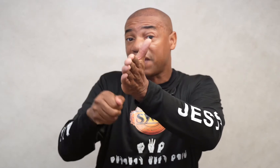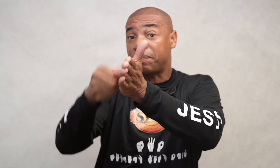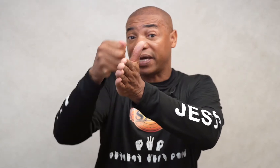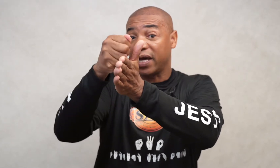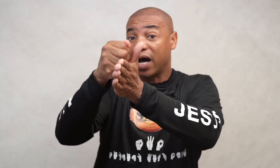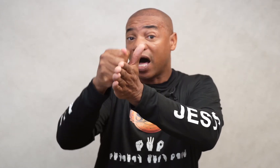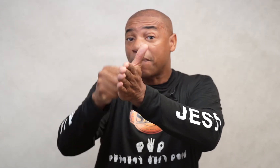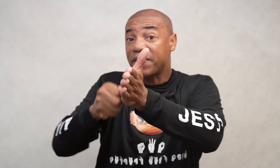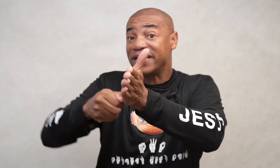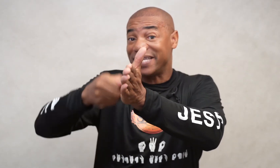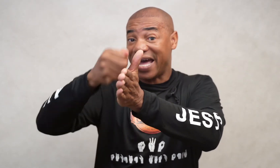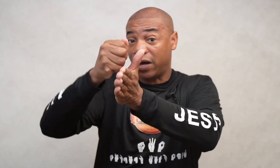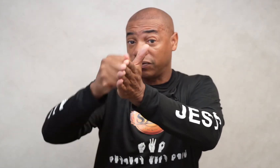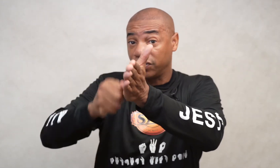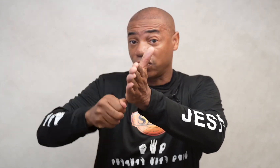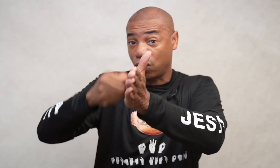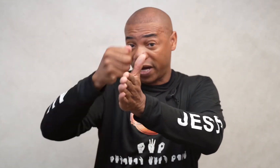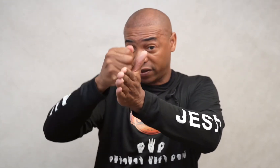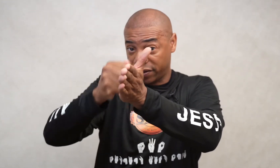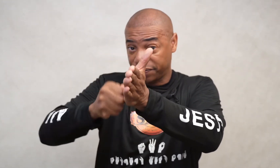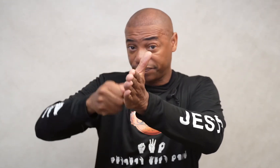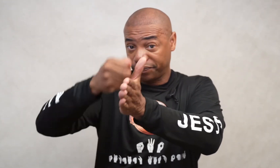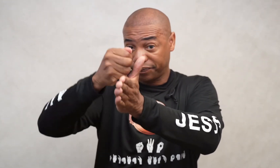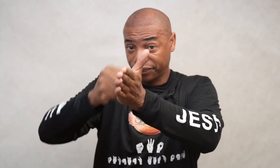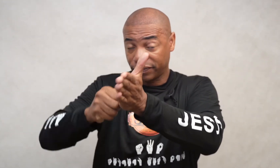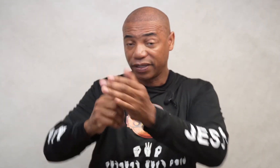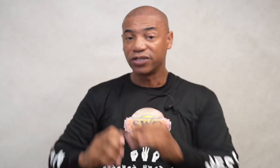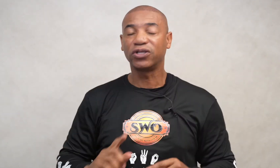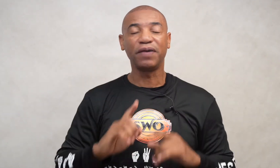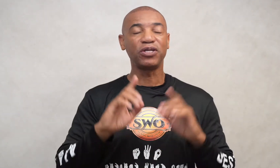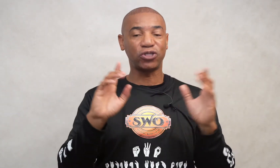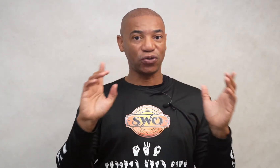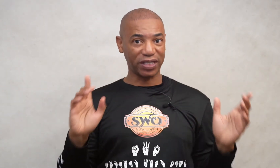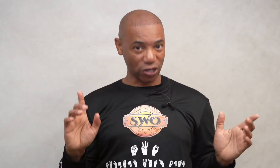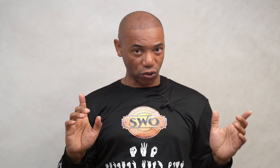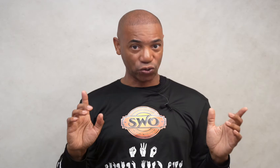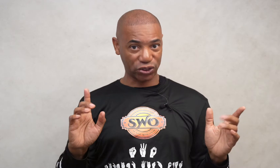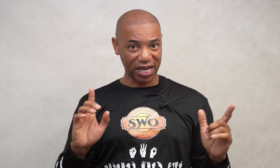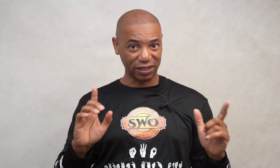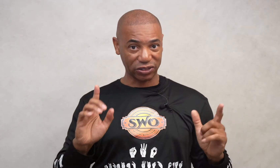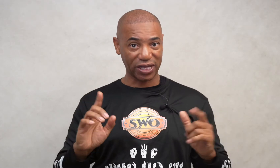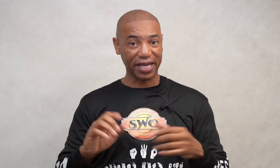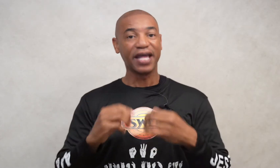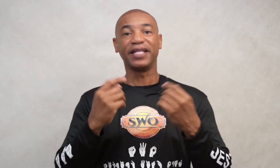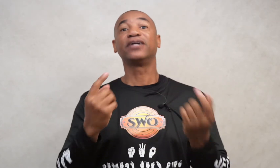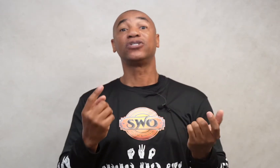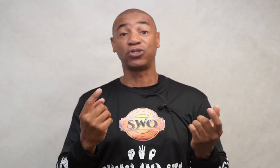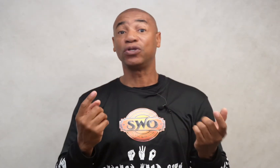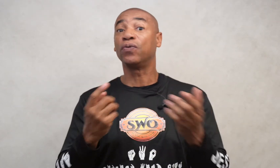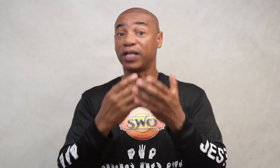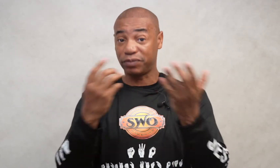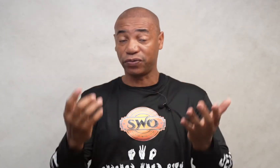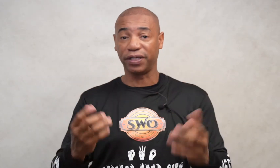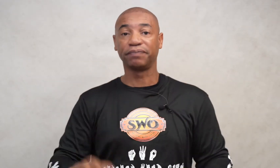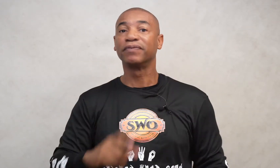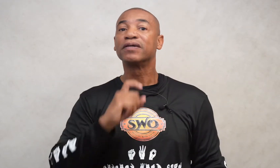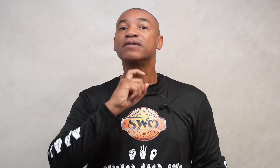scraping up and down the grater. So let me show you what that whole sign looks like now that you know what I'm doing.